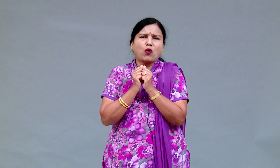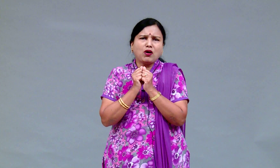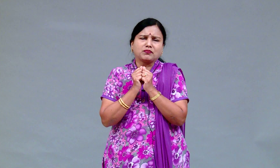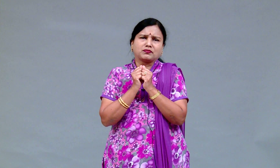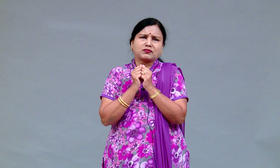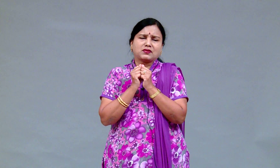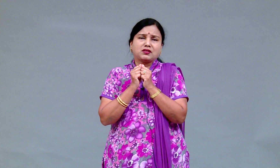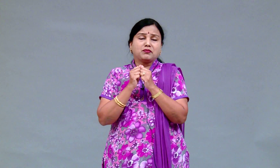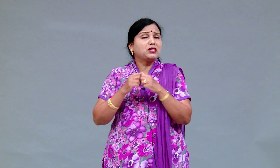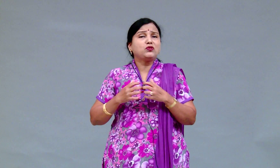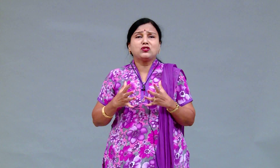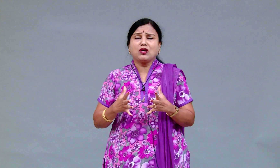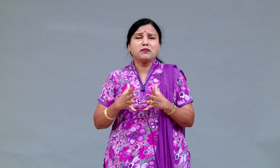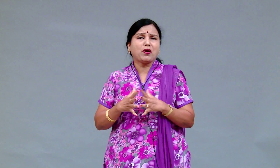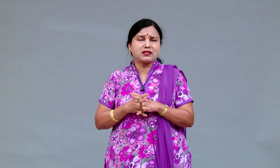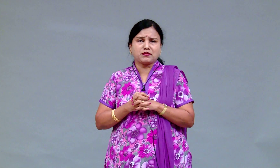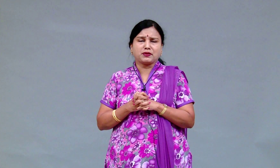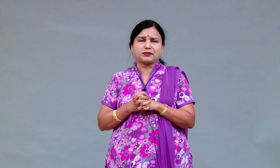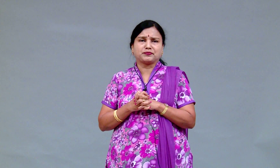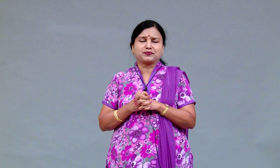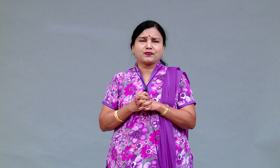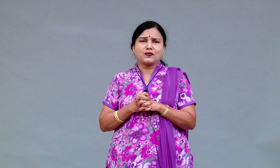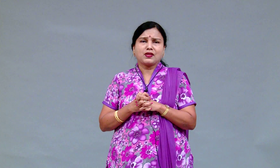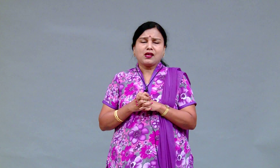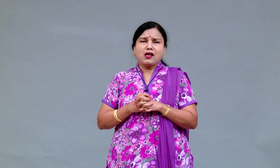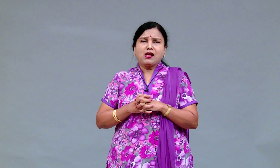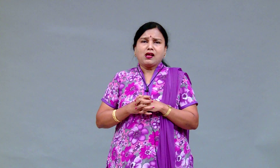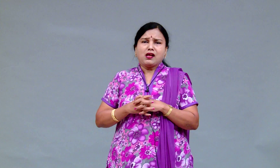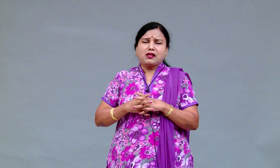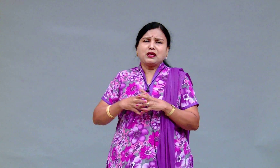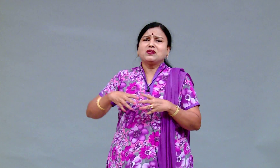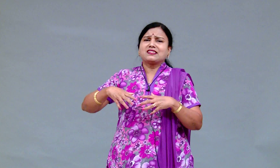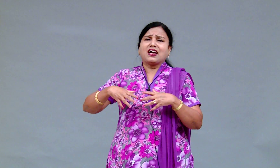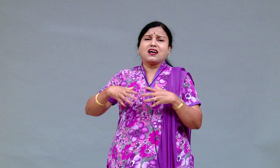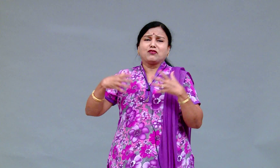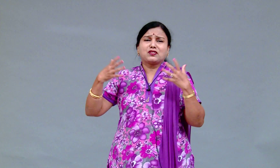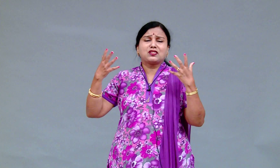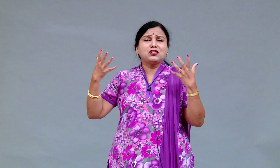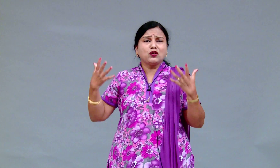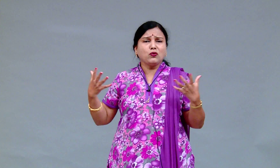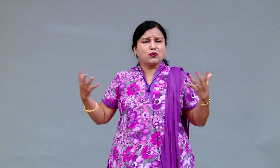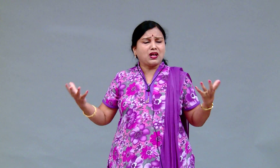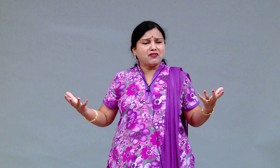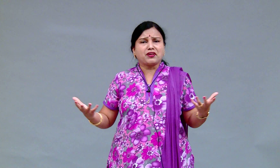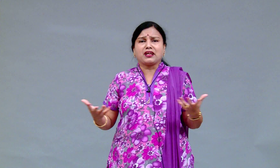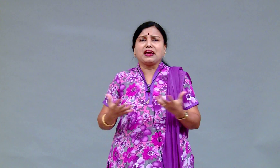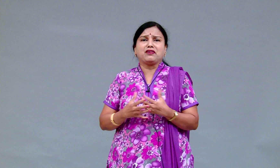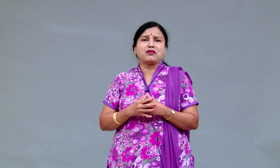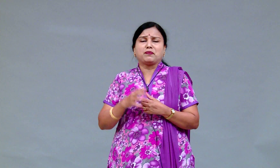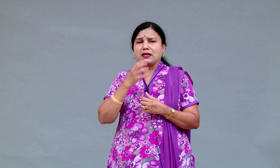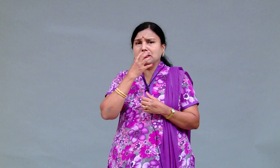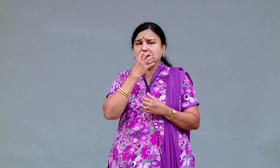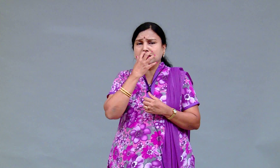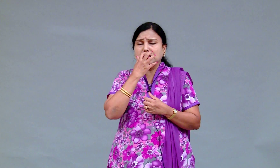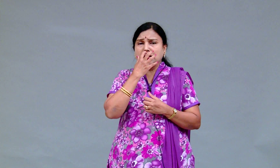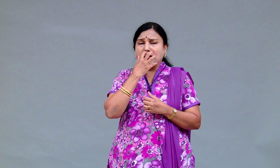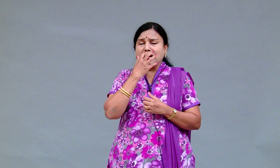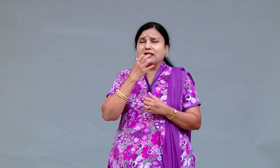warm, but it was not possible. There was snow covering every place, and